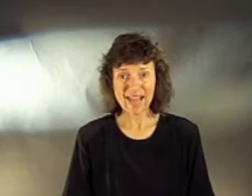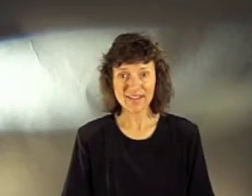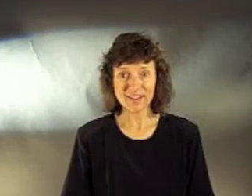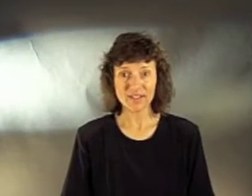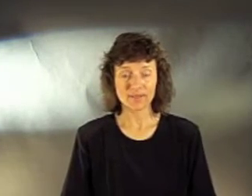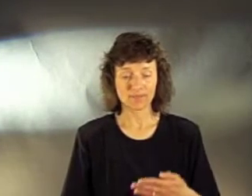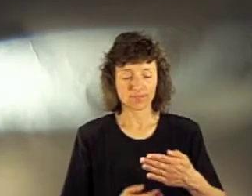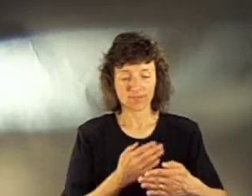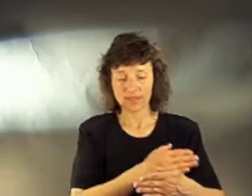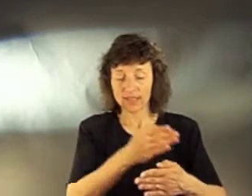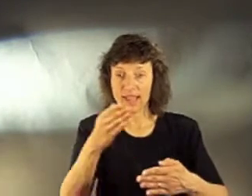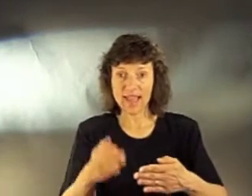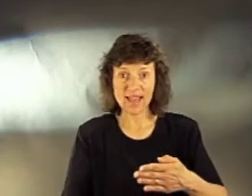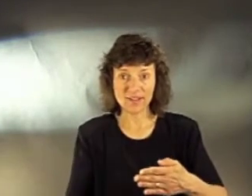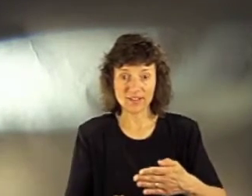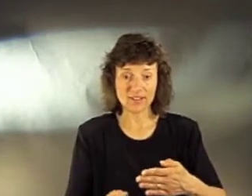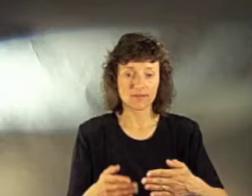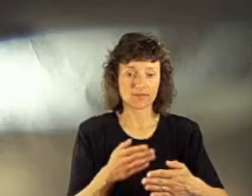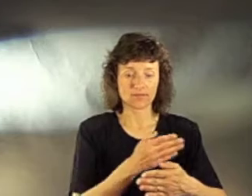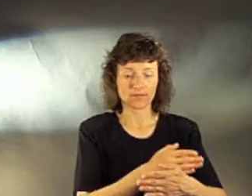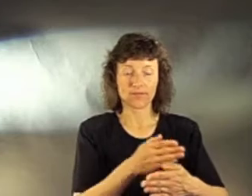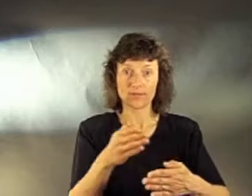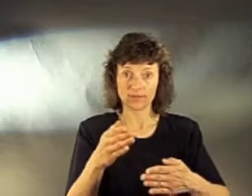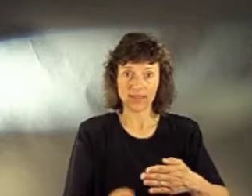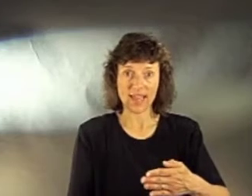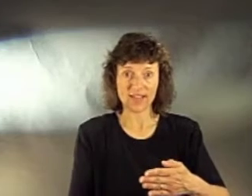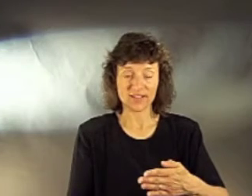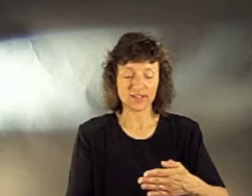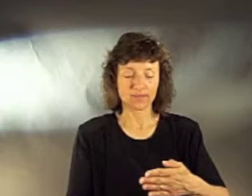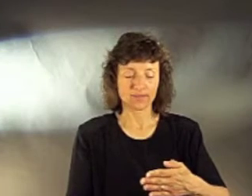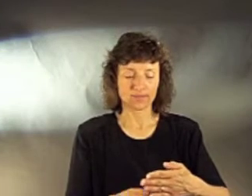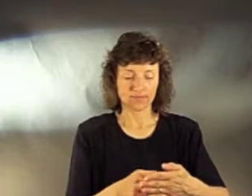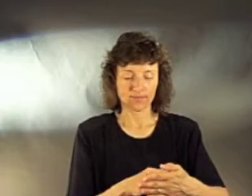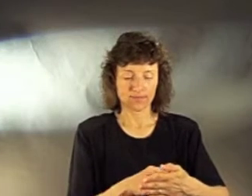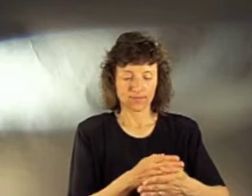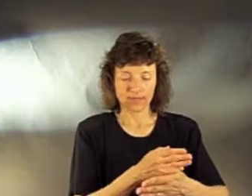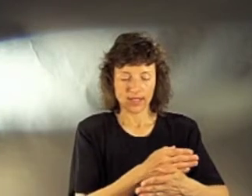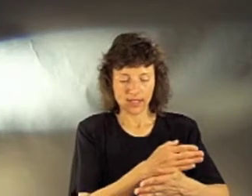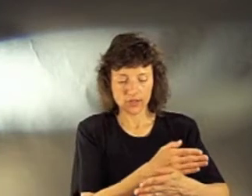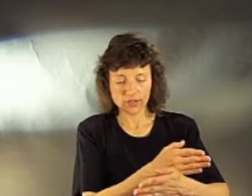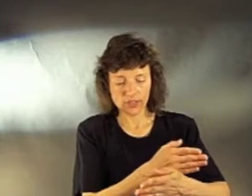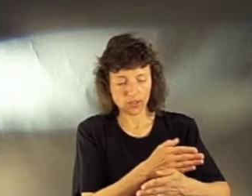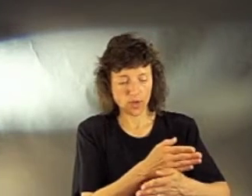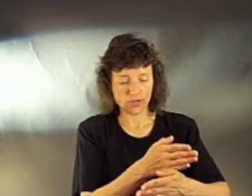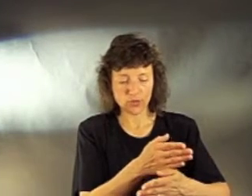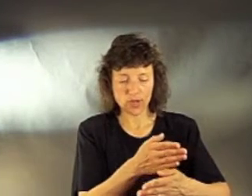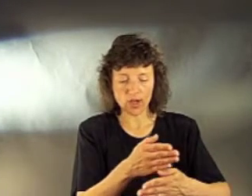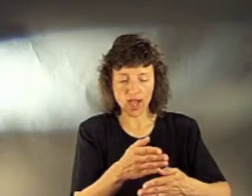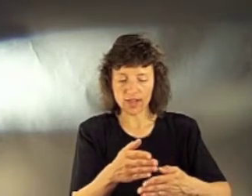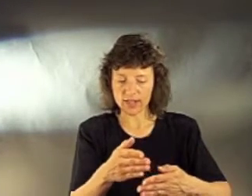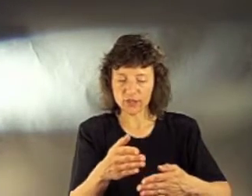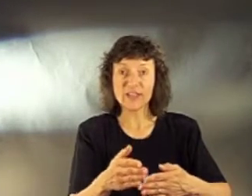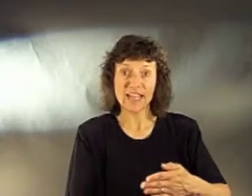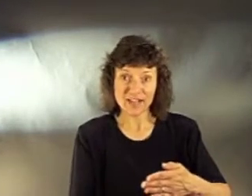End, end, end. Here's the whatever's going on and here's the end of